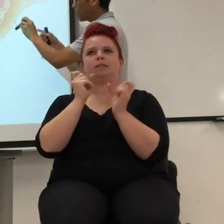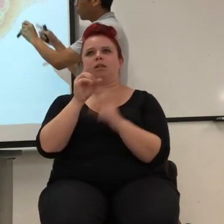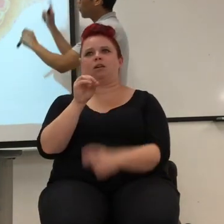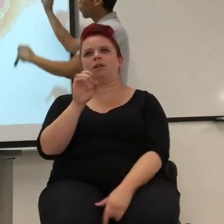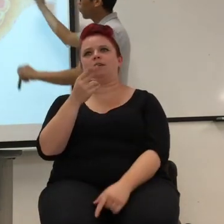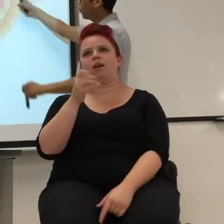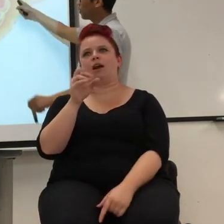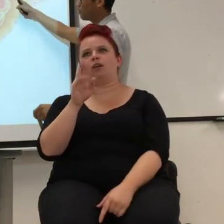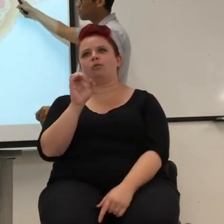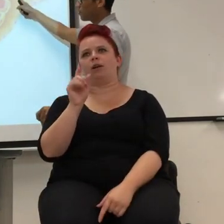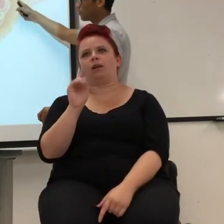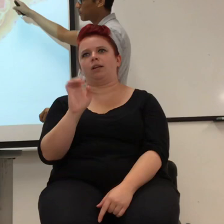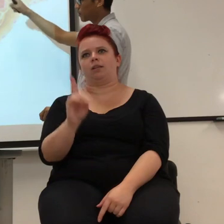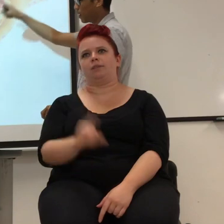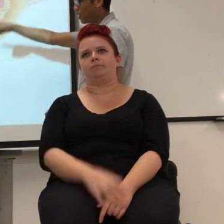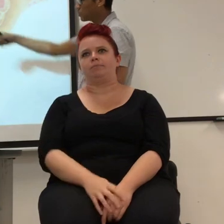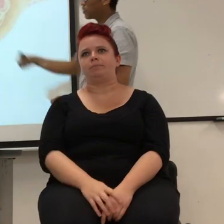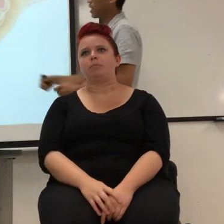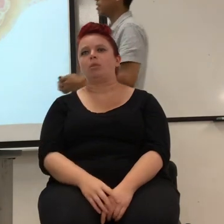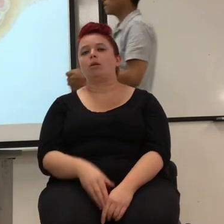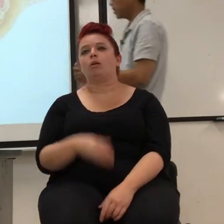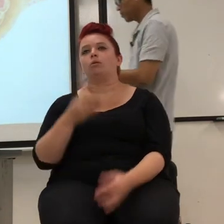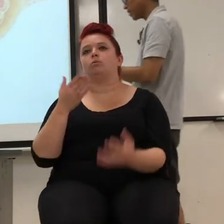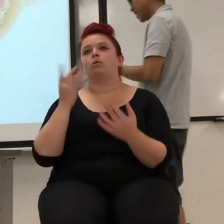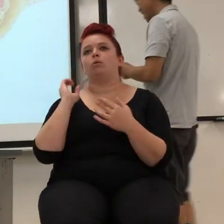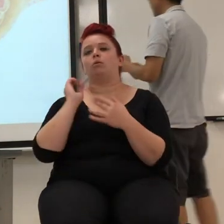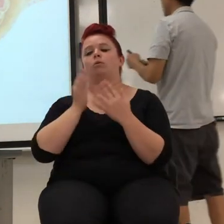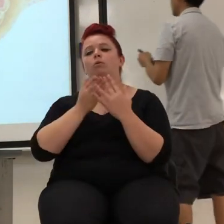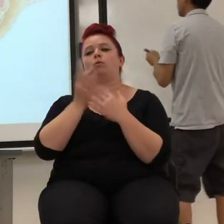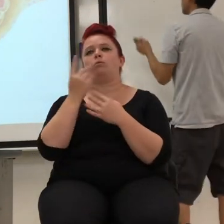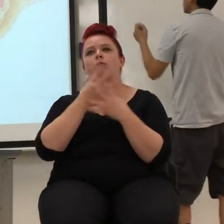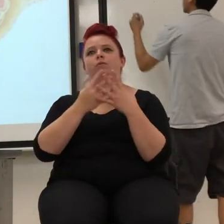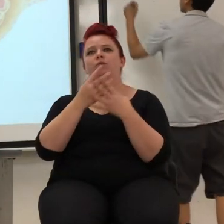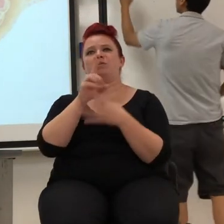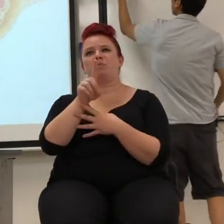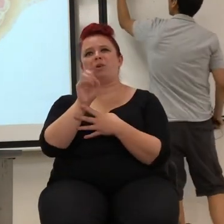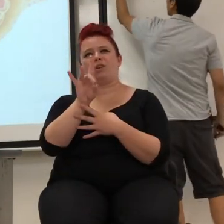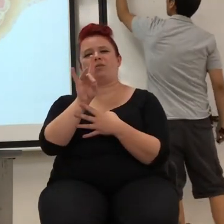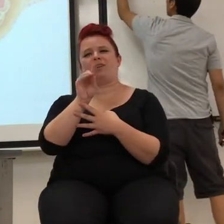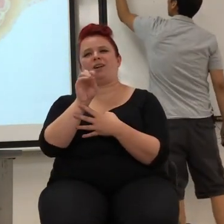Okay, so the throughput of this filter, 180 liters a day.